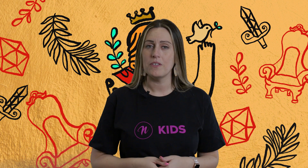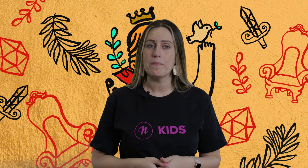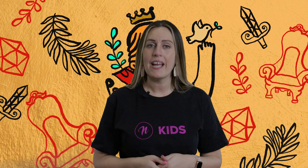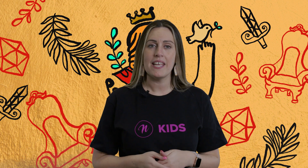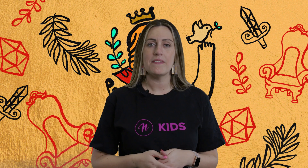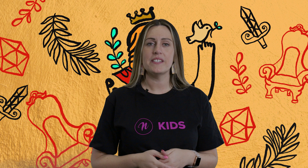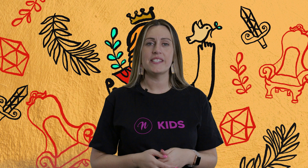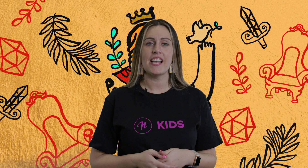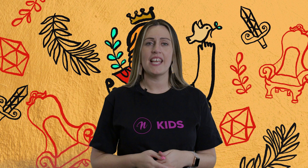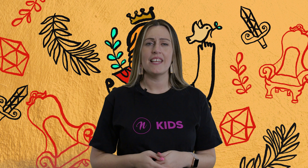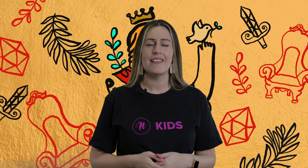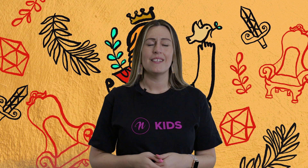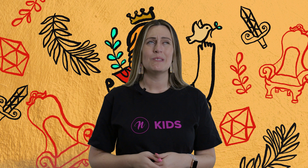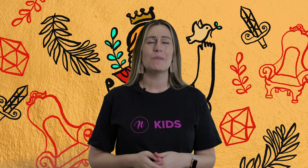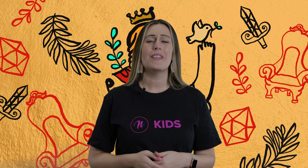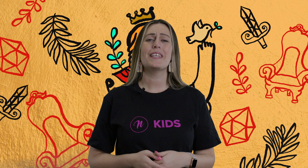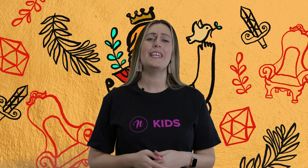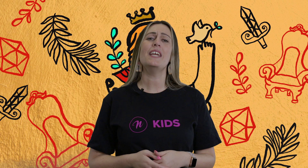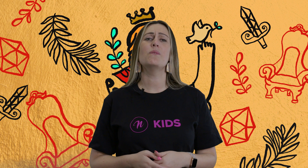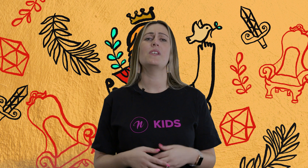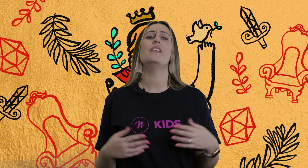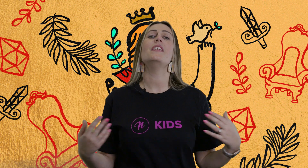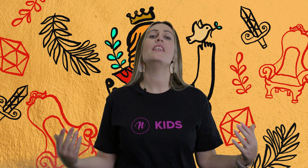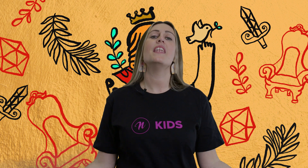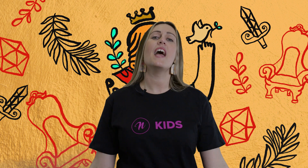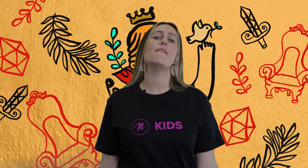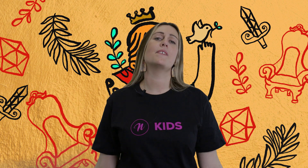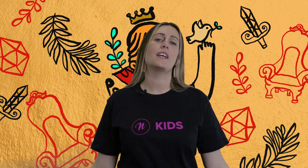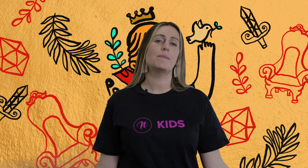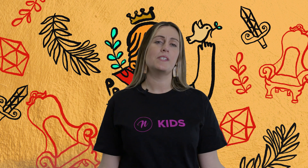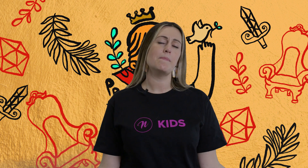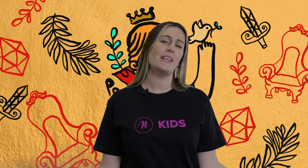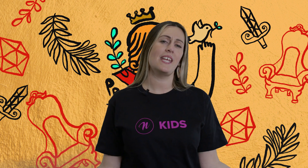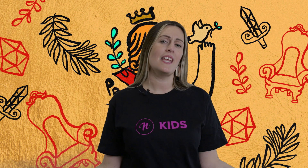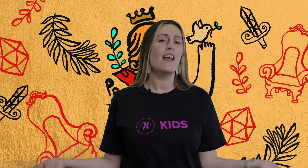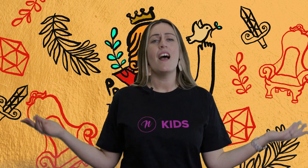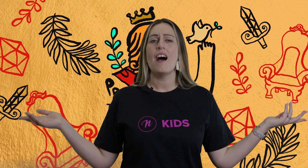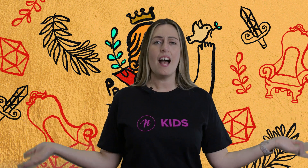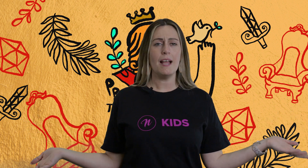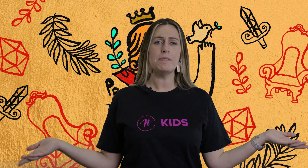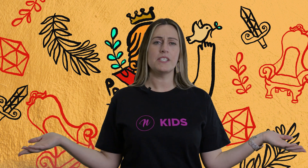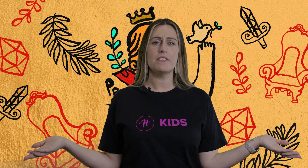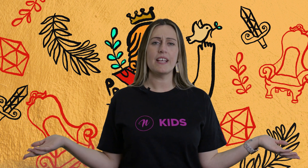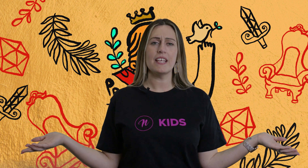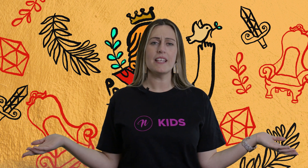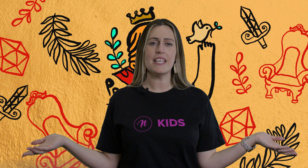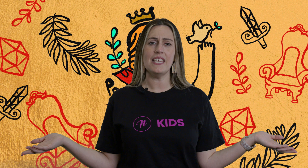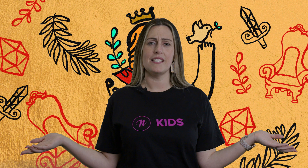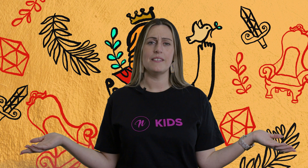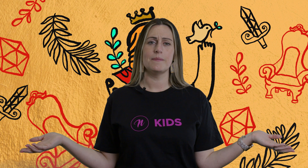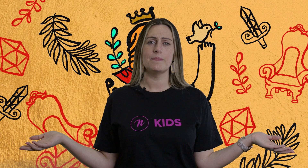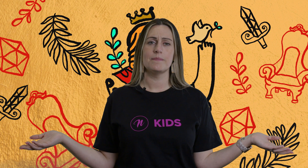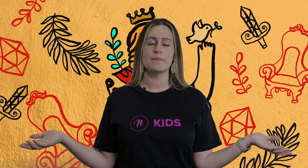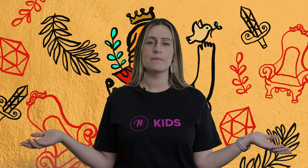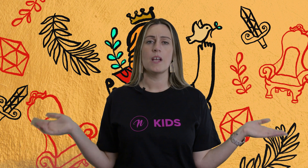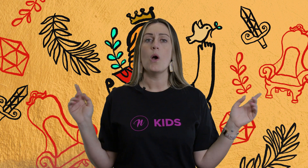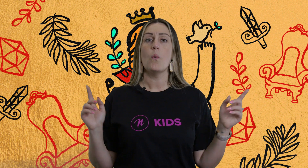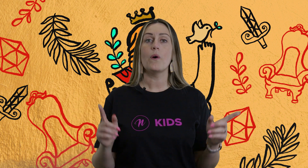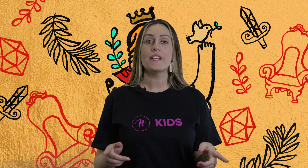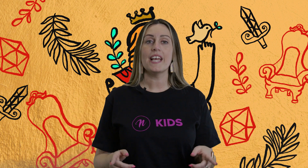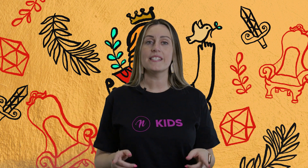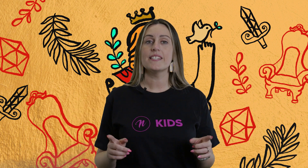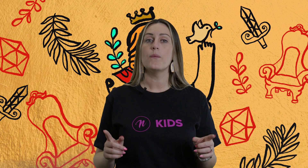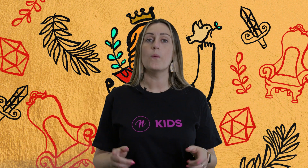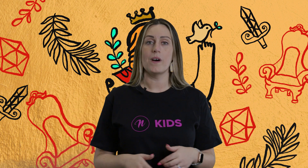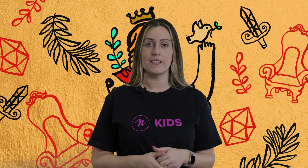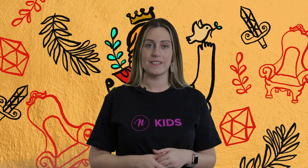Some of you might even say, "The King would never come to me. I'm just a regular kid."